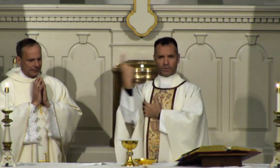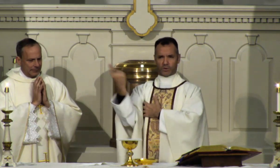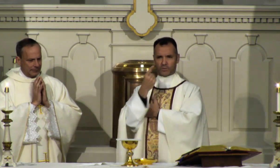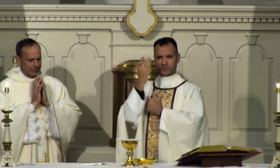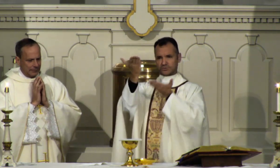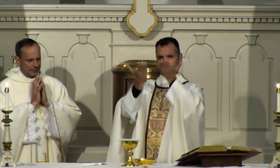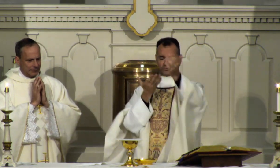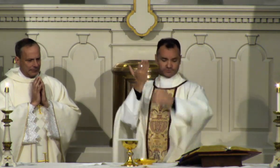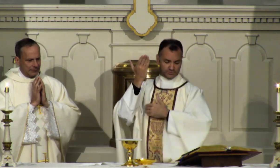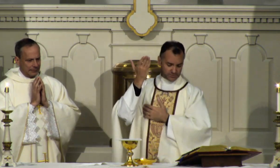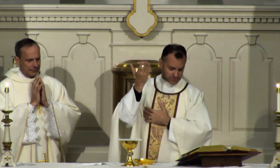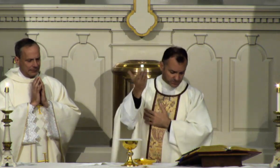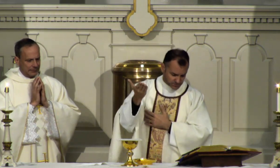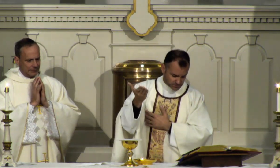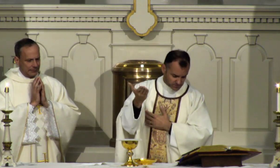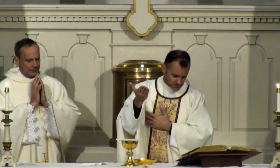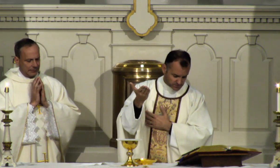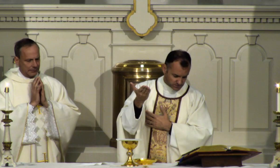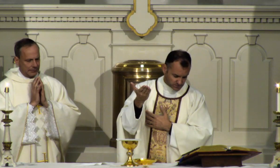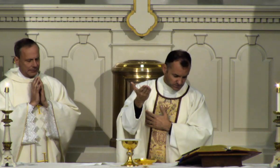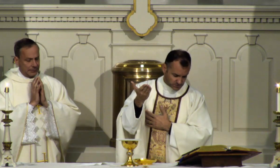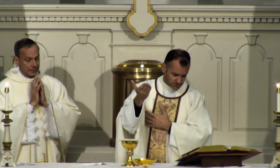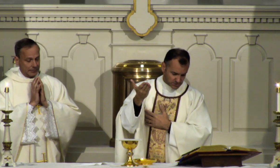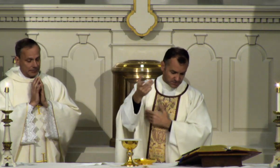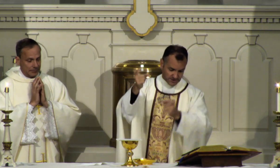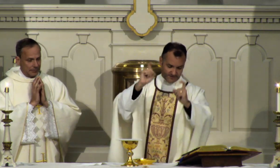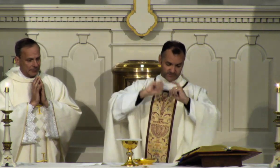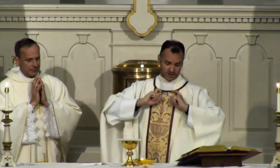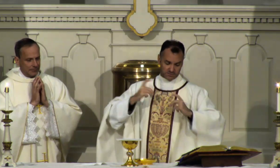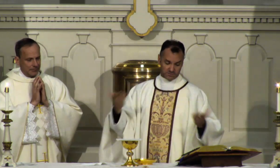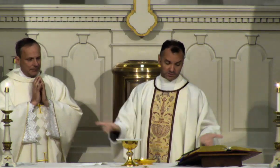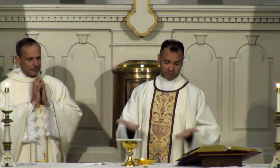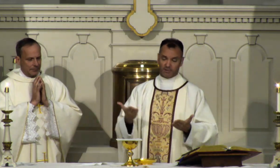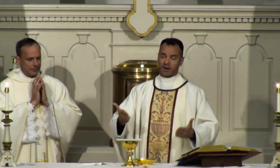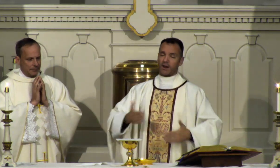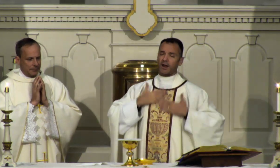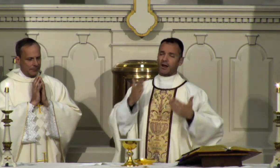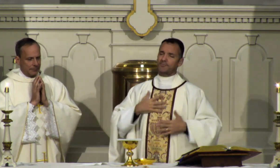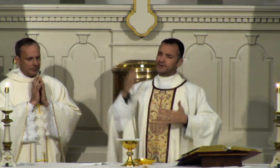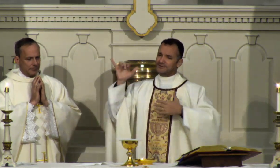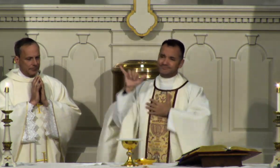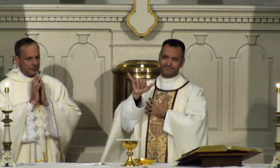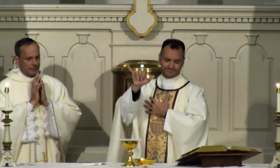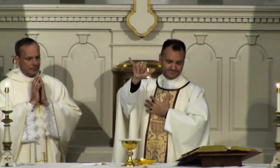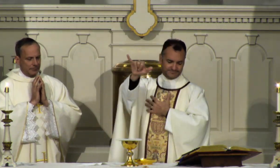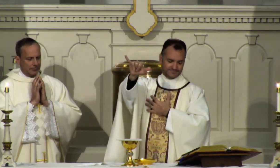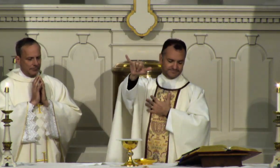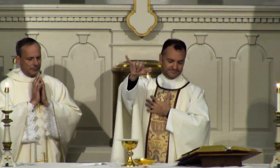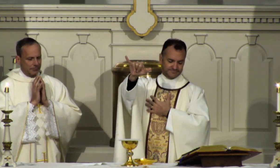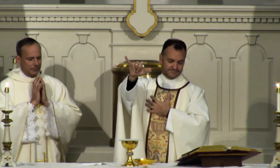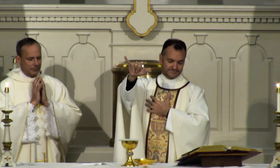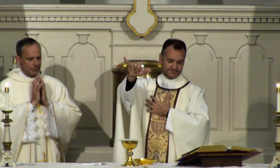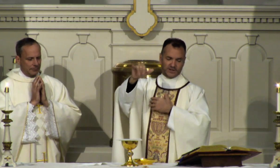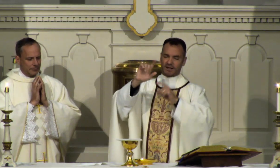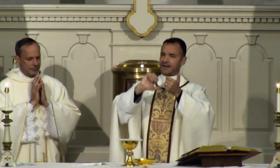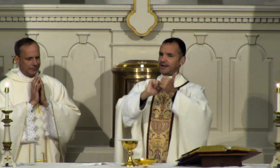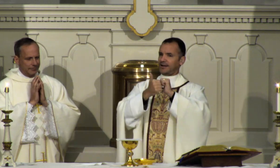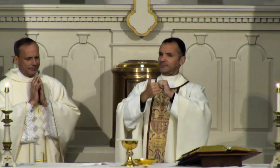the grace of being devoted to you and gain us the prize of everlasting happiness.